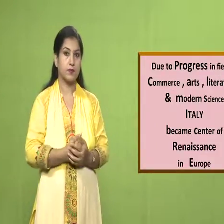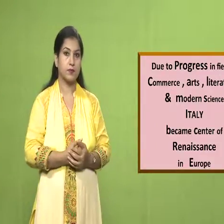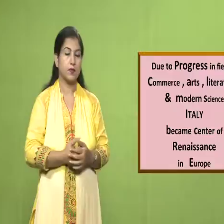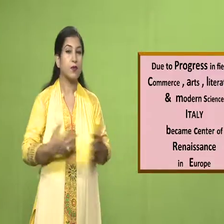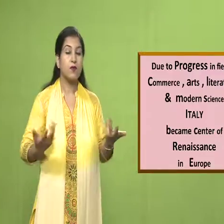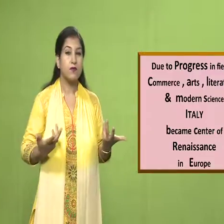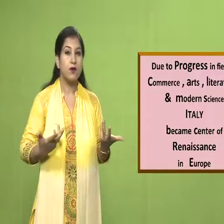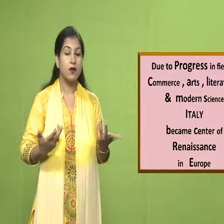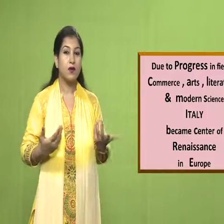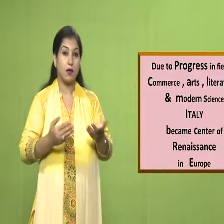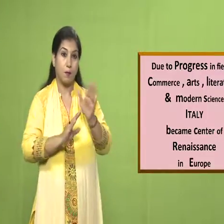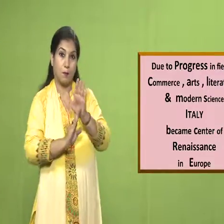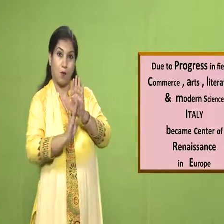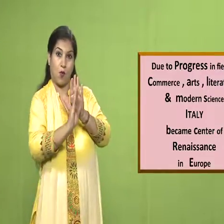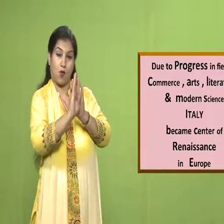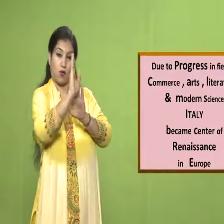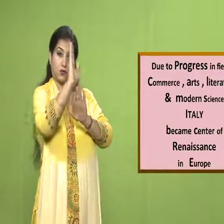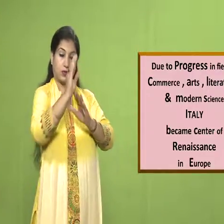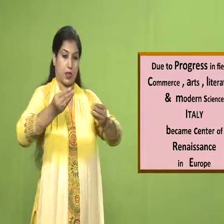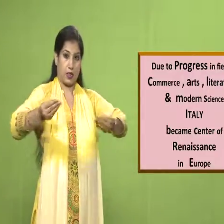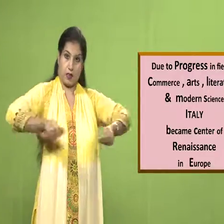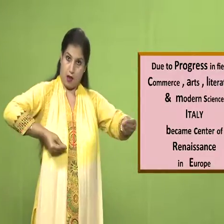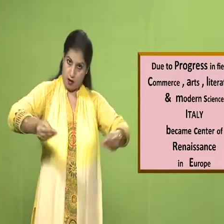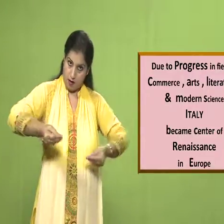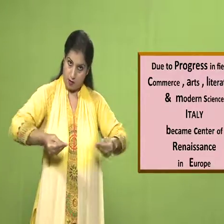due to the progress in the field of trade and commerce,